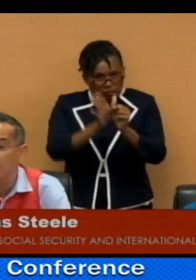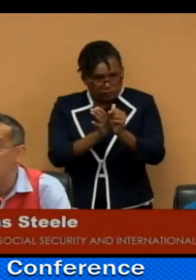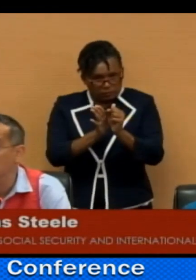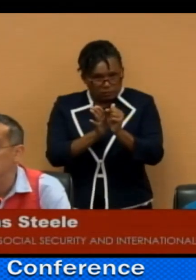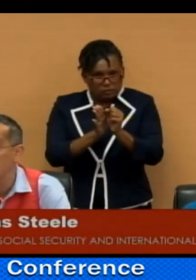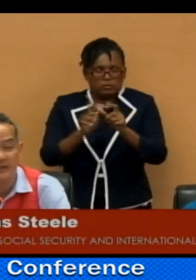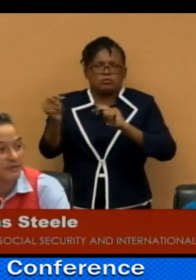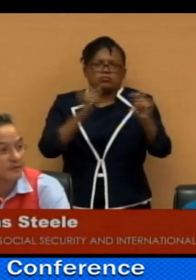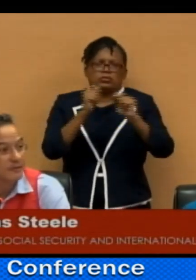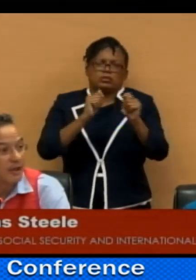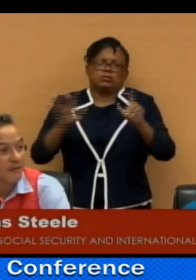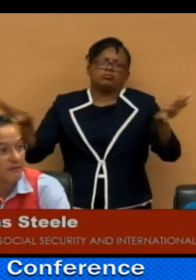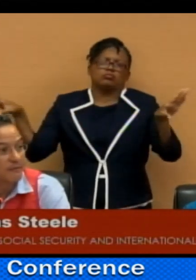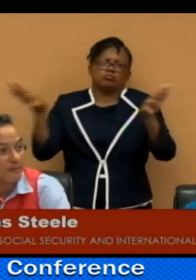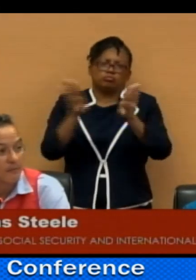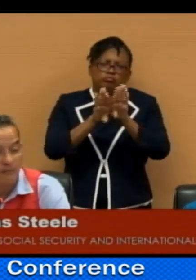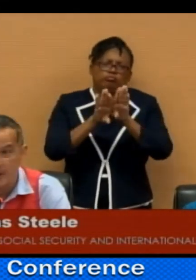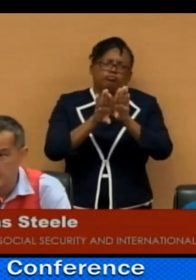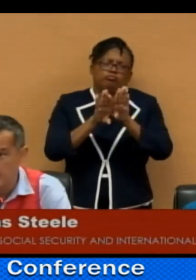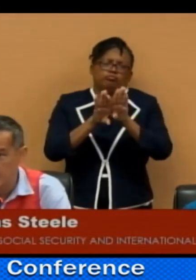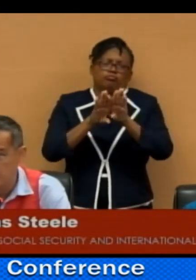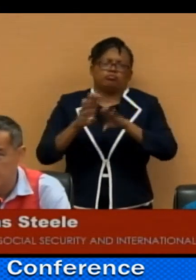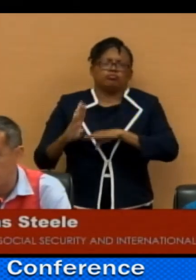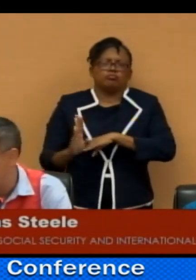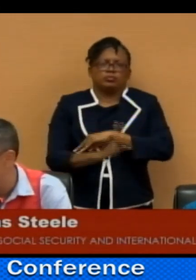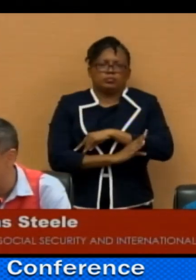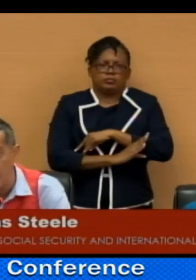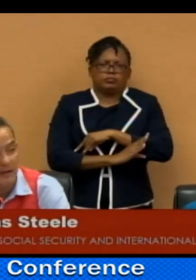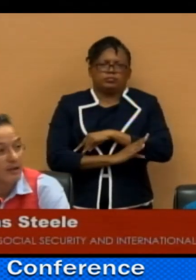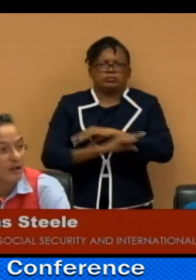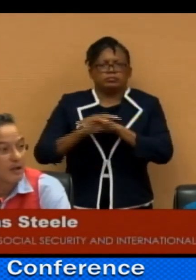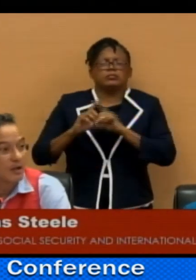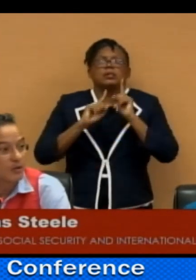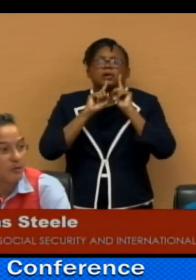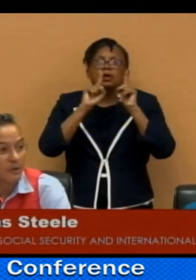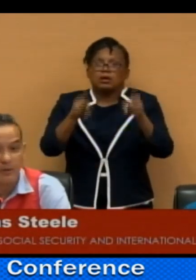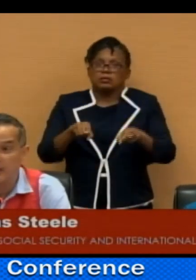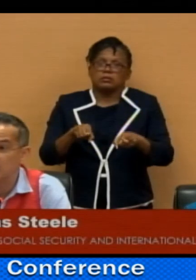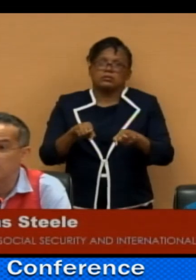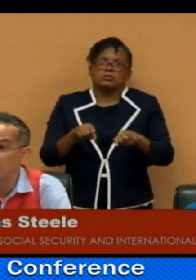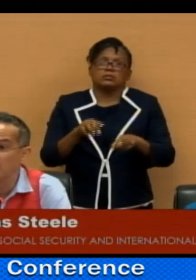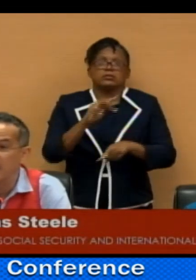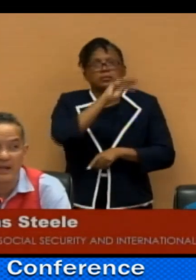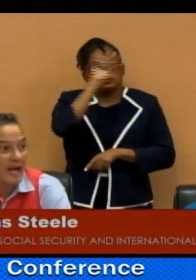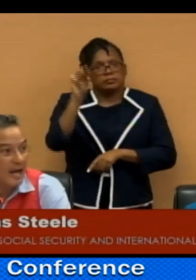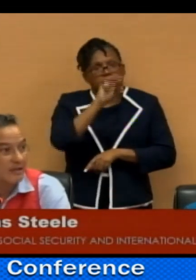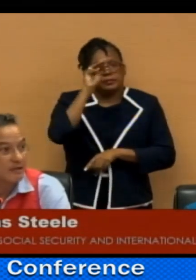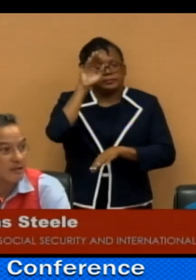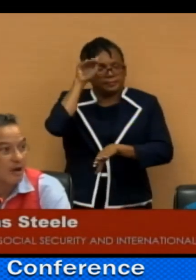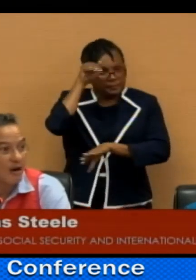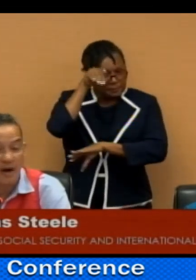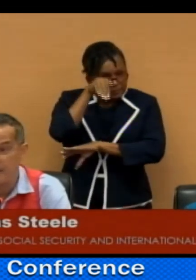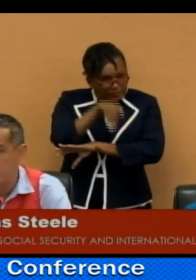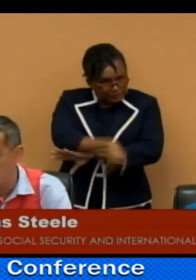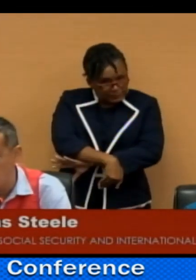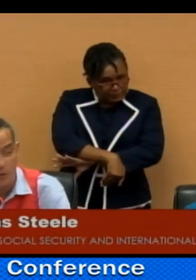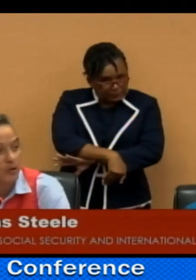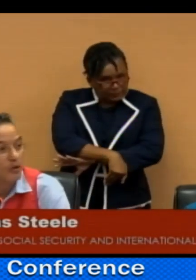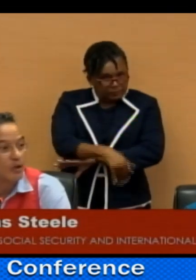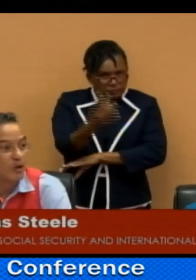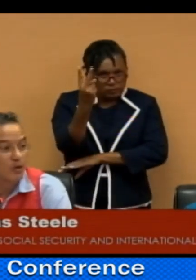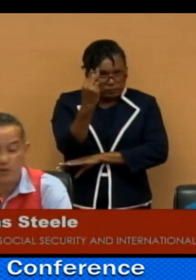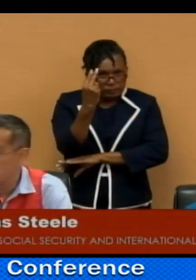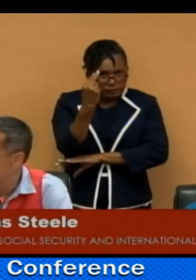We have announced as of Monday night, midnight, so we would expect the airlines on their